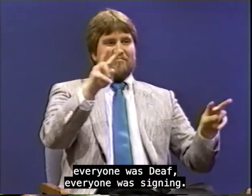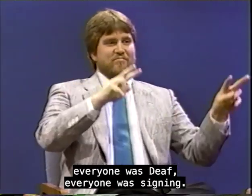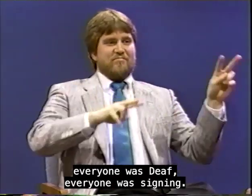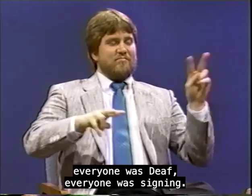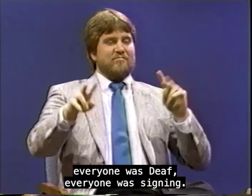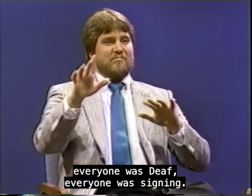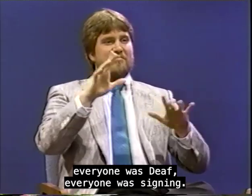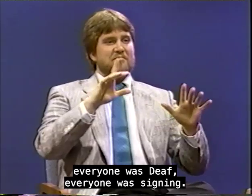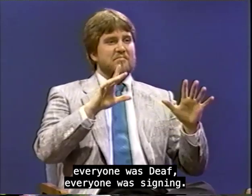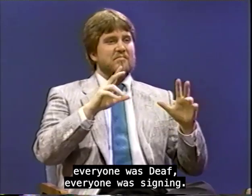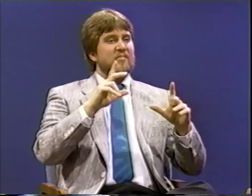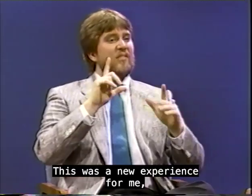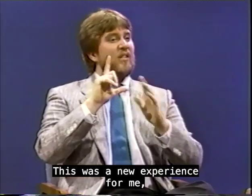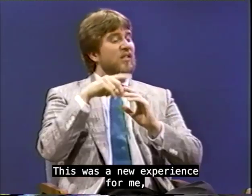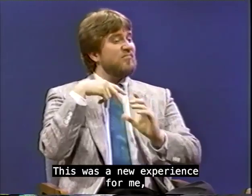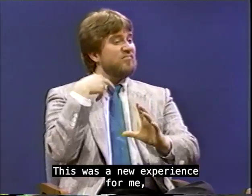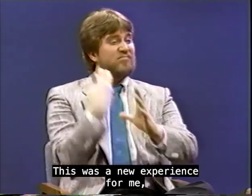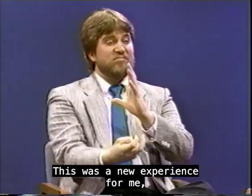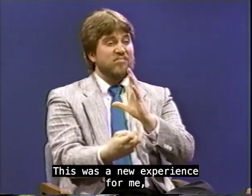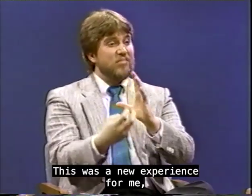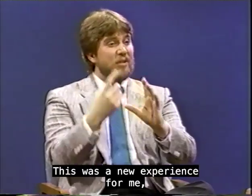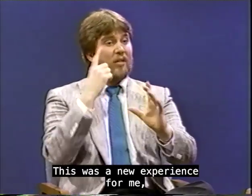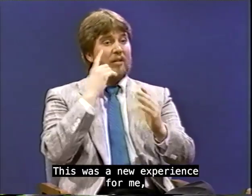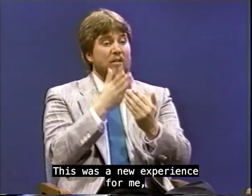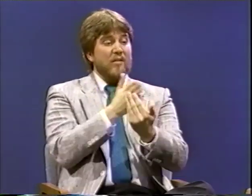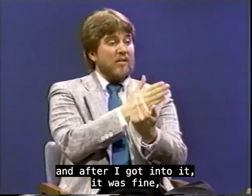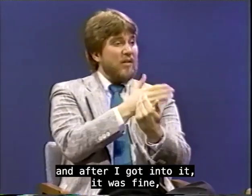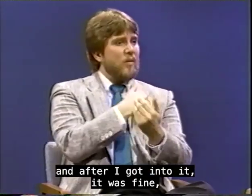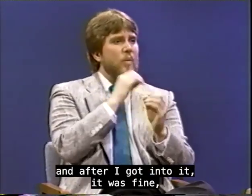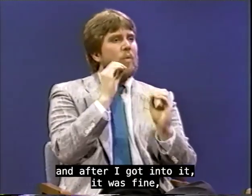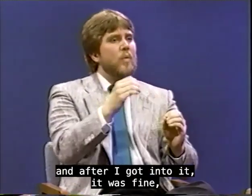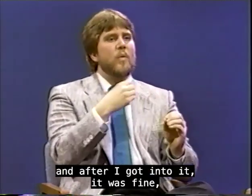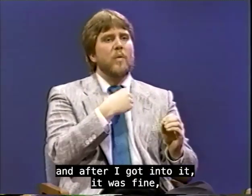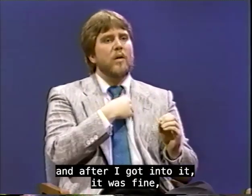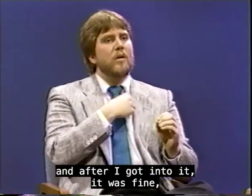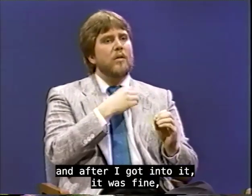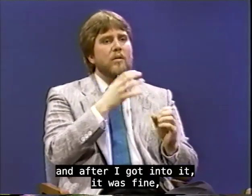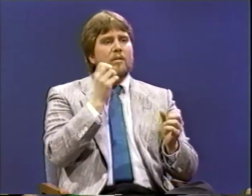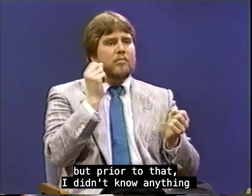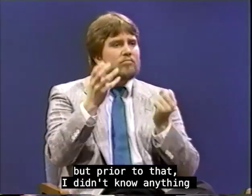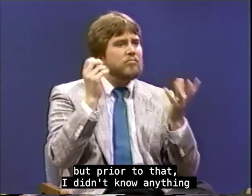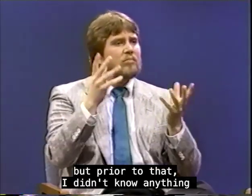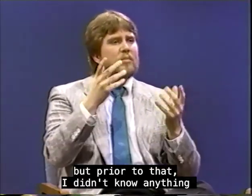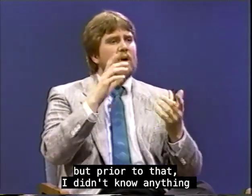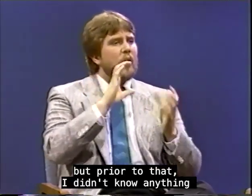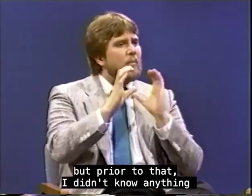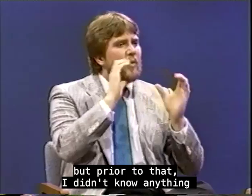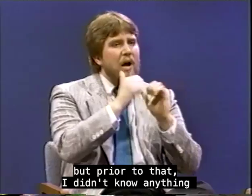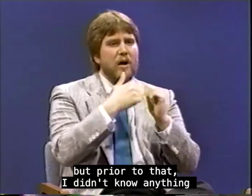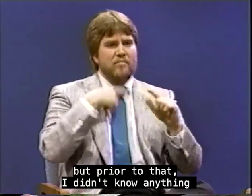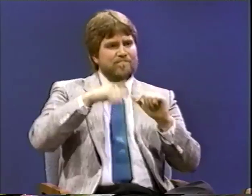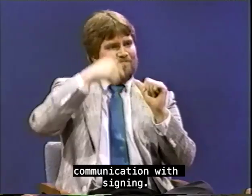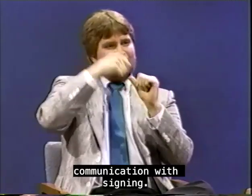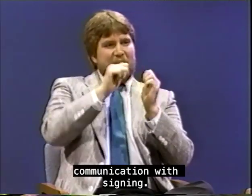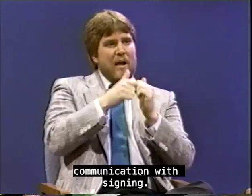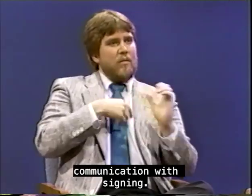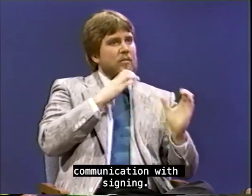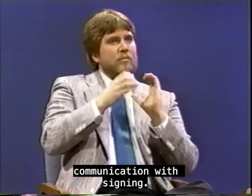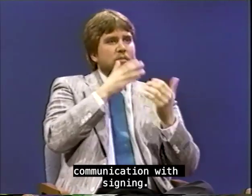signing. This was a new experience for me. And after I got into it, it was fine. But prior to that, I didn't know anything about communication with signing. I